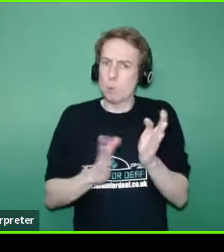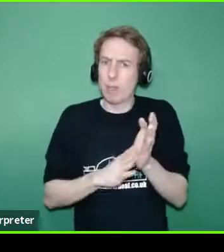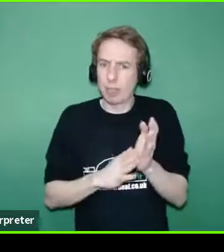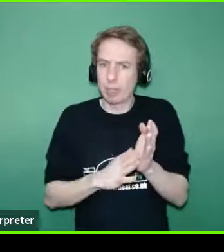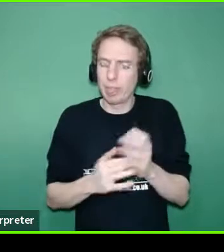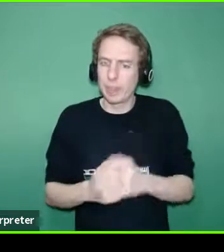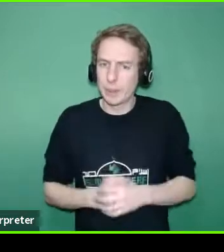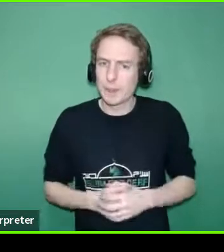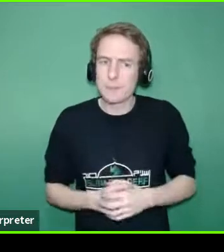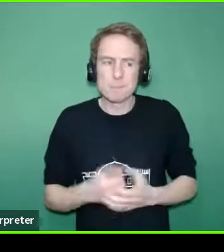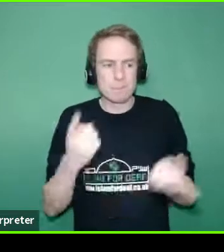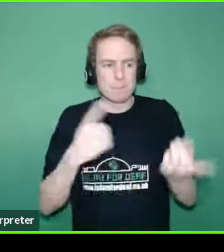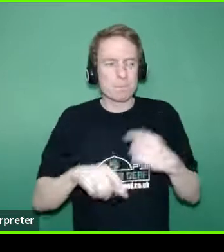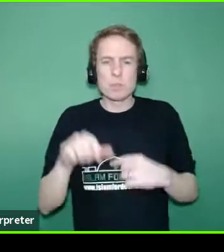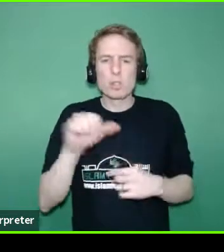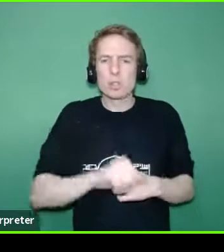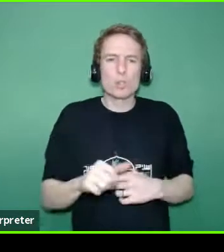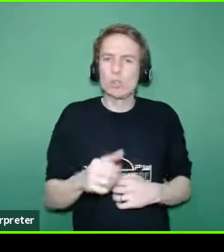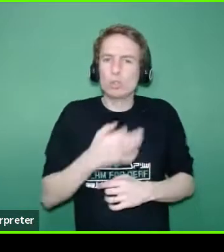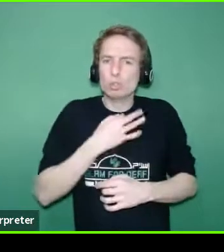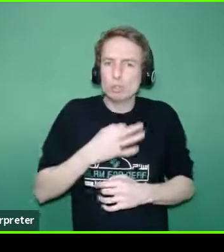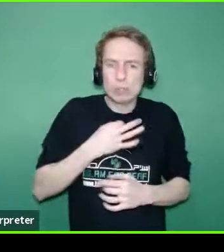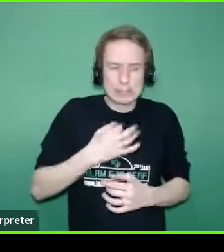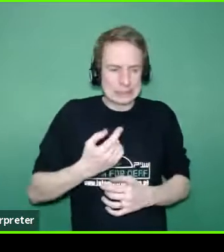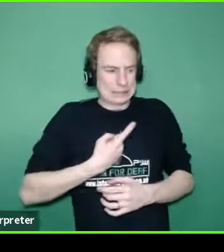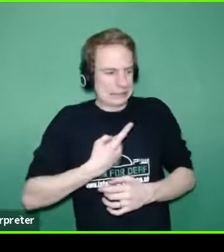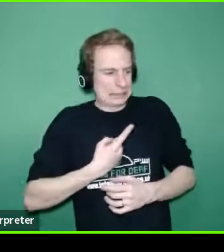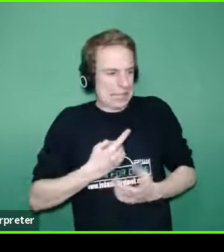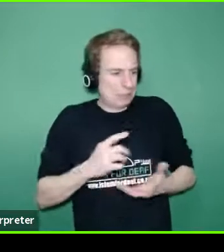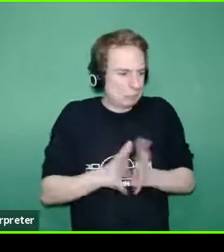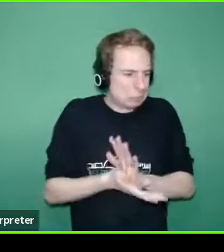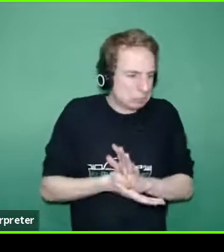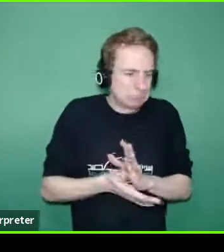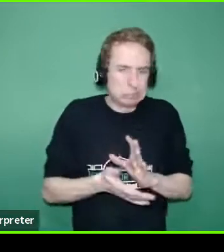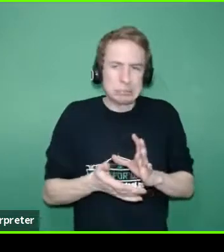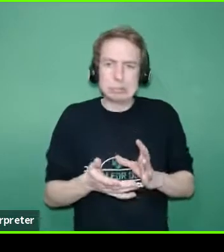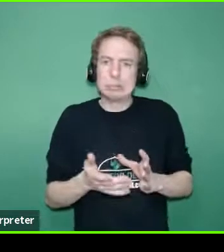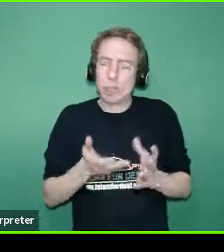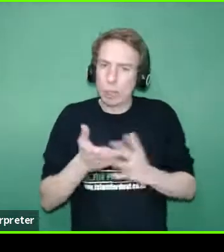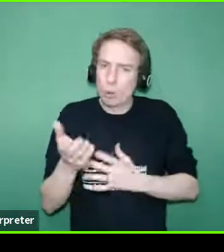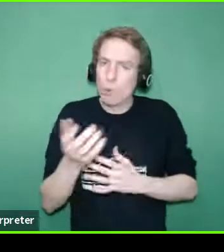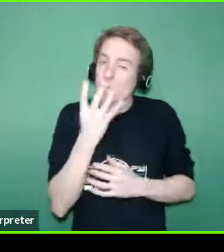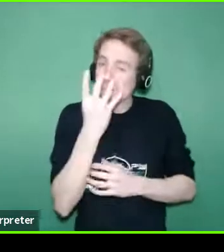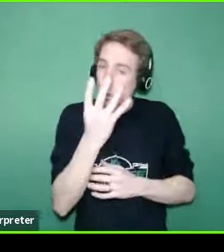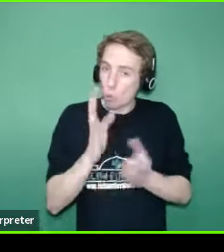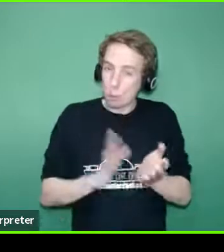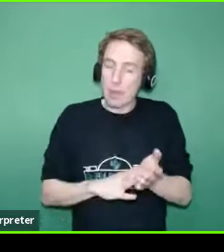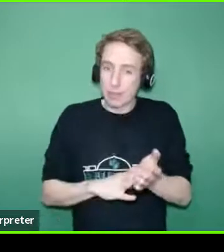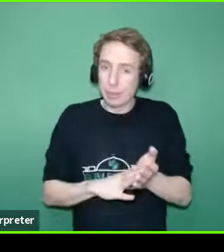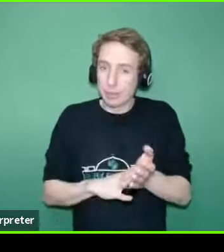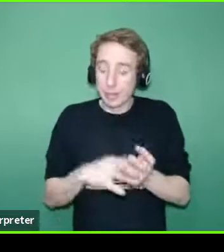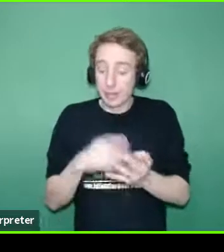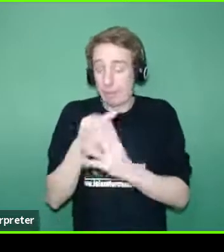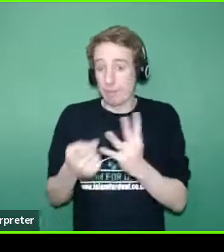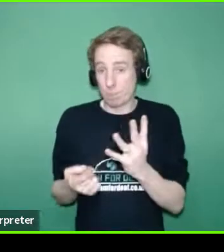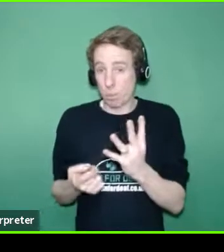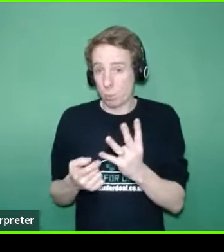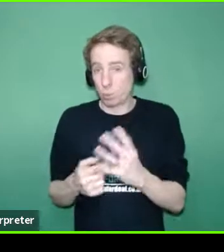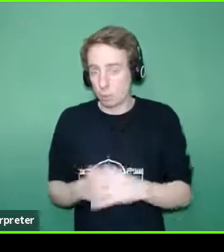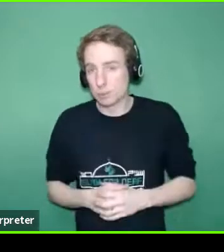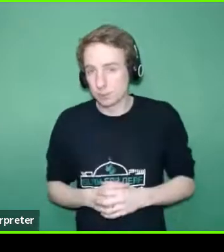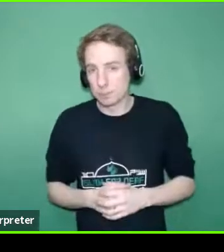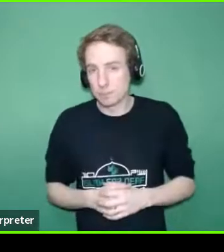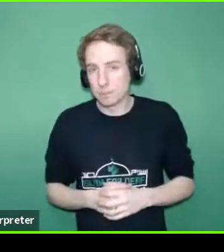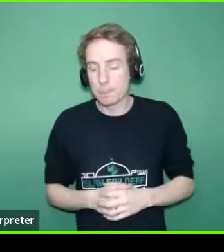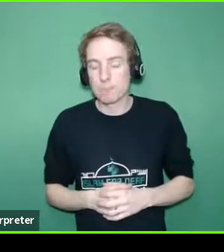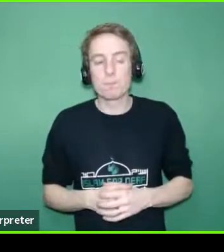wrong ourselves during them. So there's more emphasis on not doing so within these 4 months. And there are